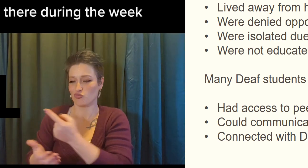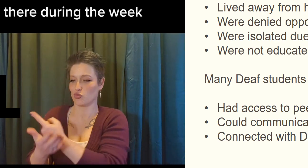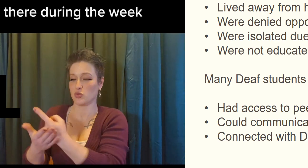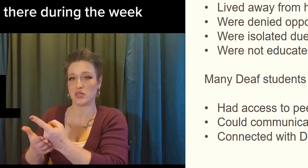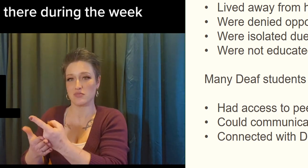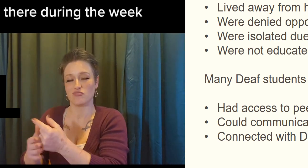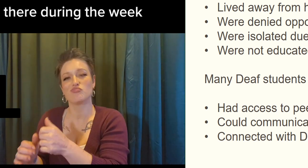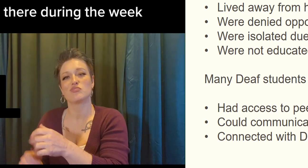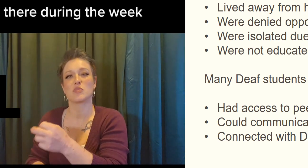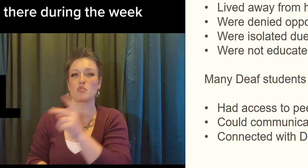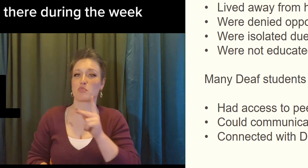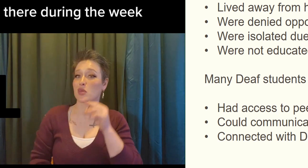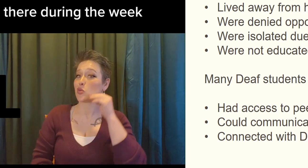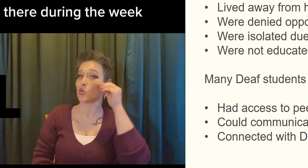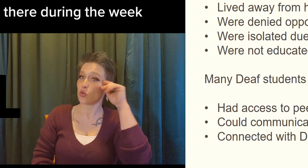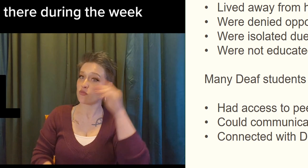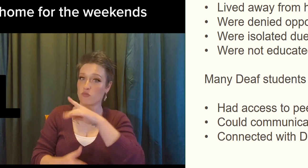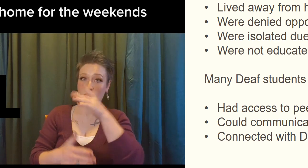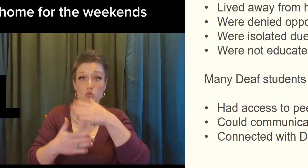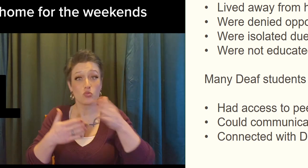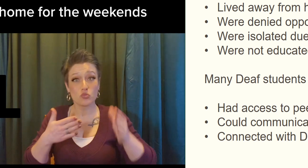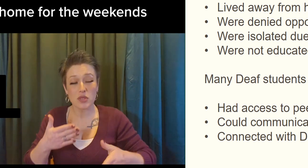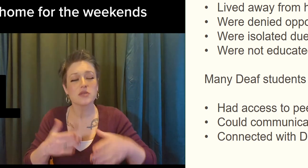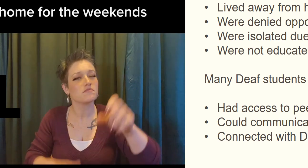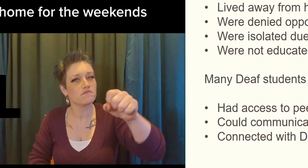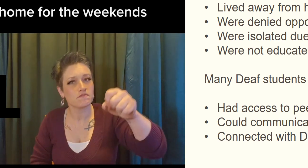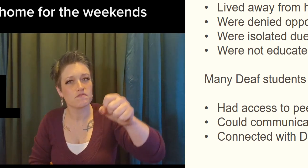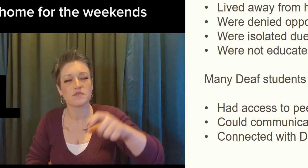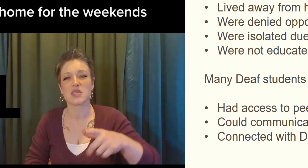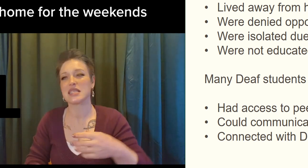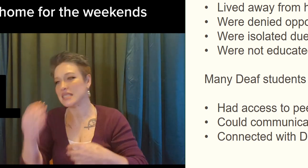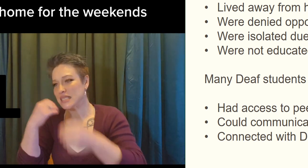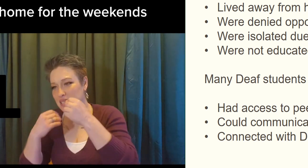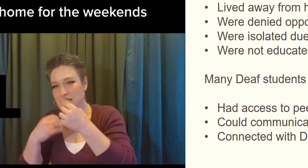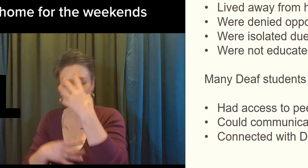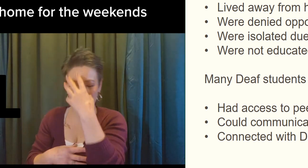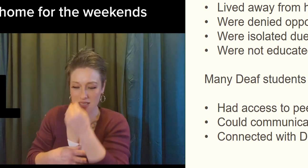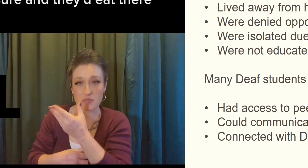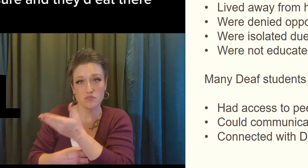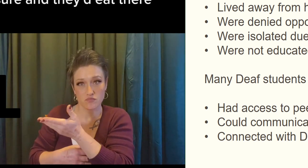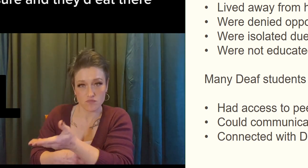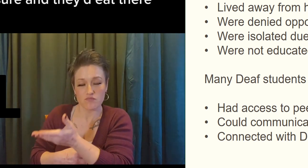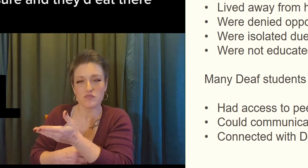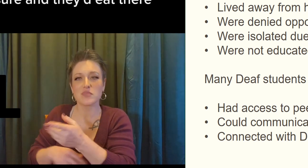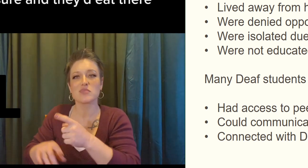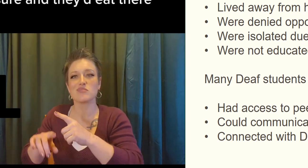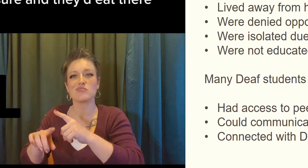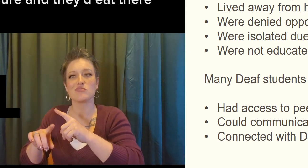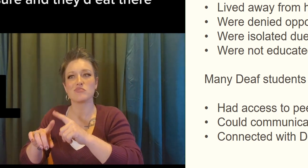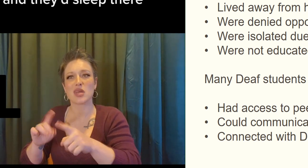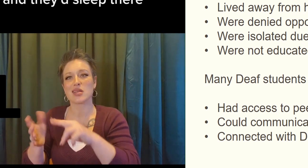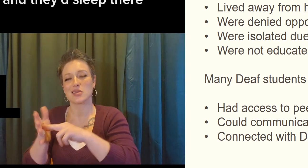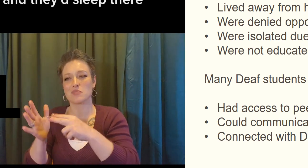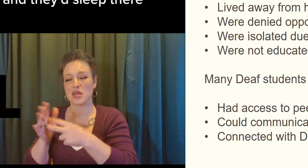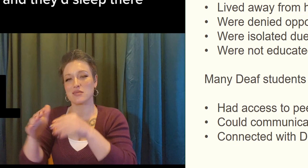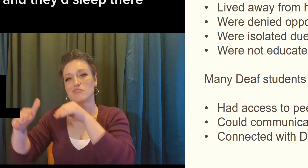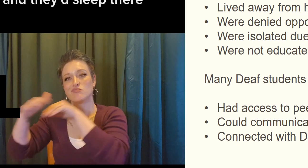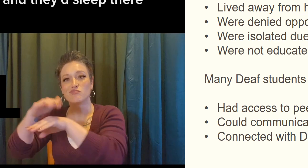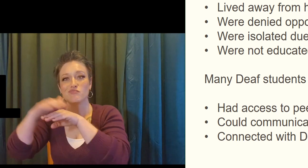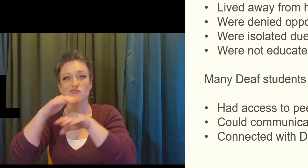Yes, some students lived there during the week and then would go back home for the weekends, sure, and they'd eat there and they'd sleep